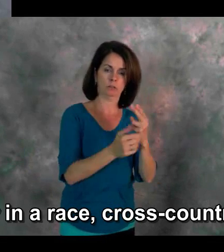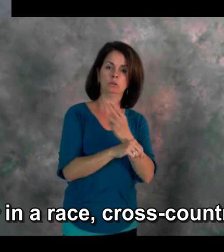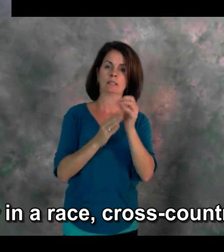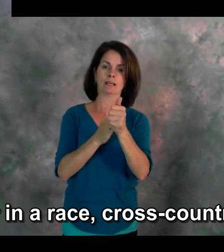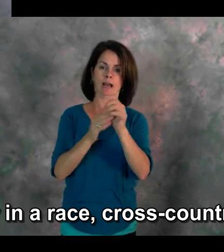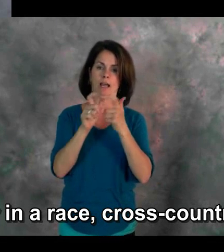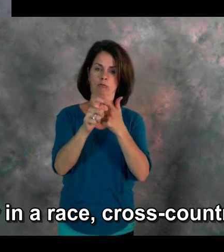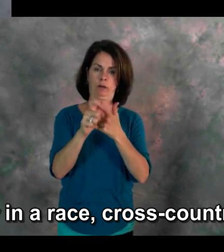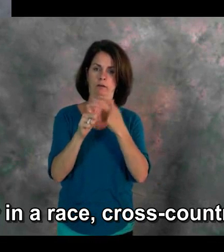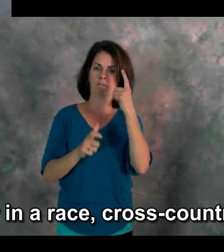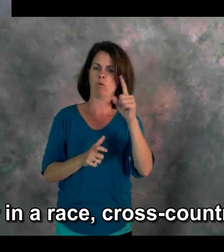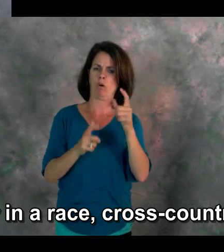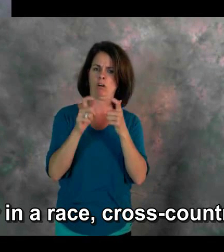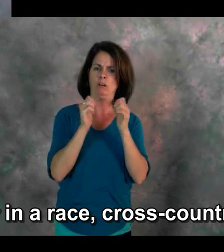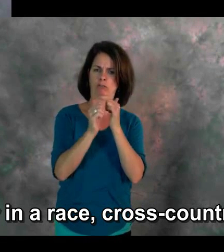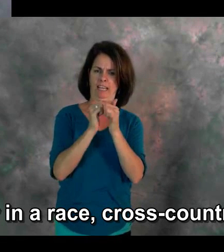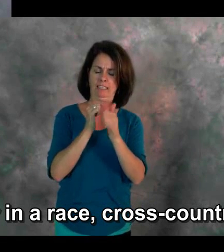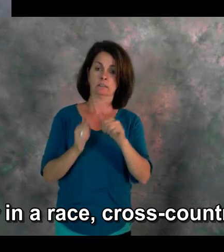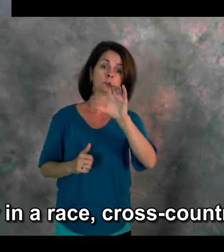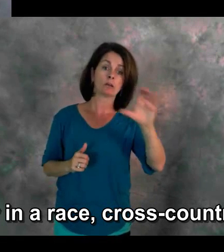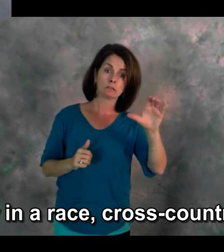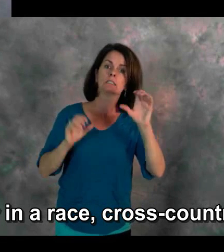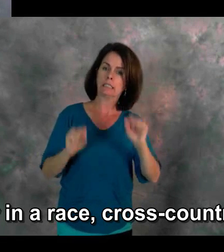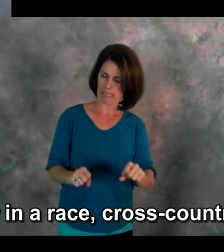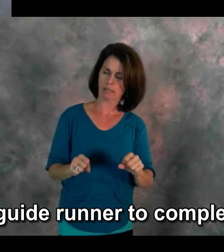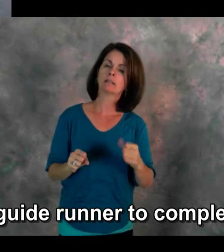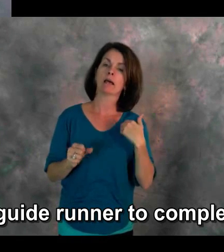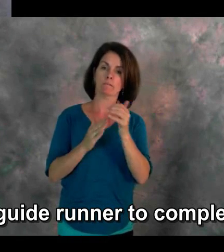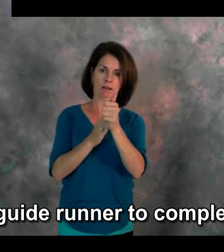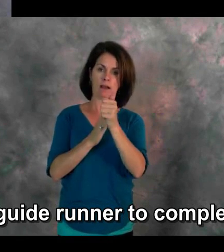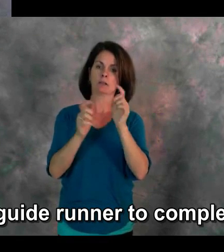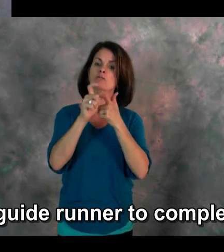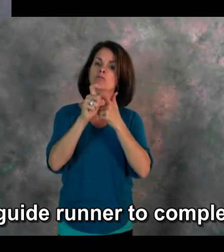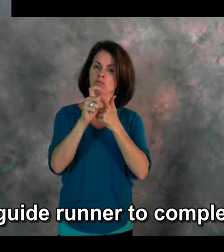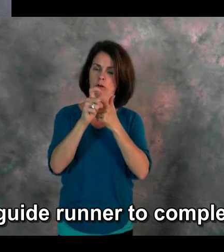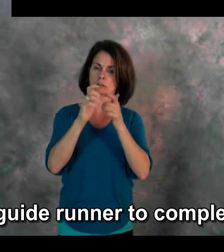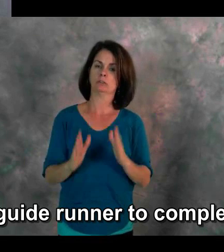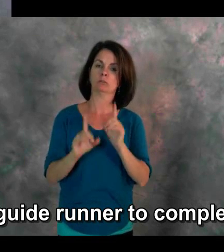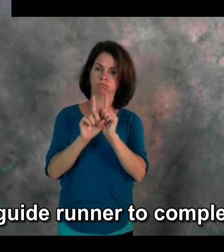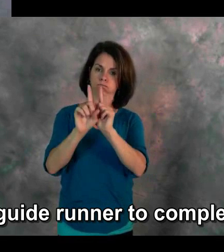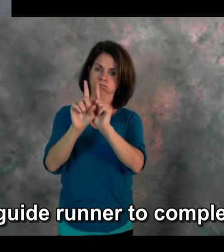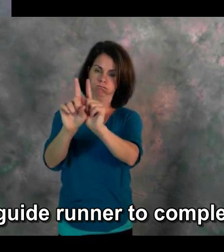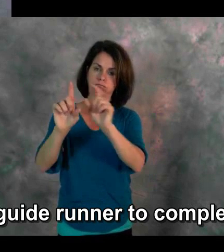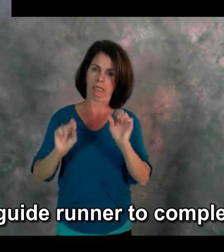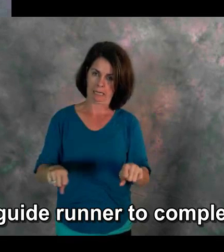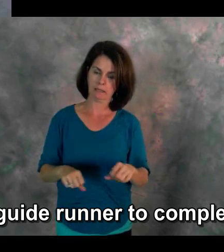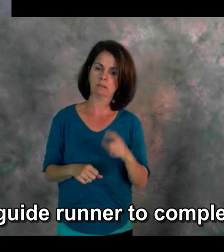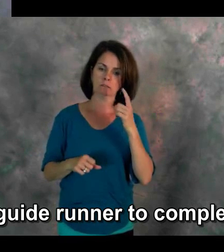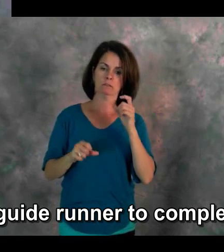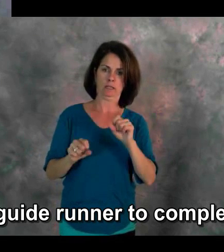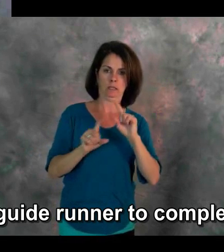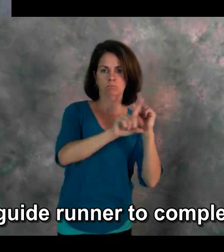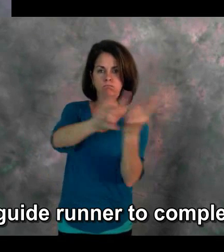the use of a guide runner in a race. Cross-country competitors can also use a guide